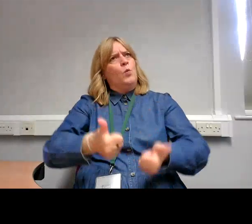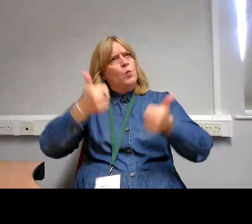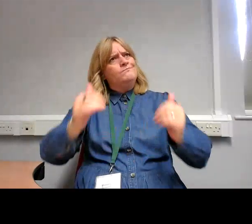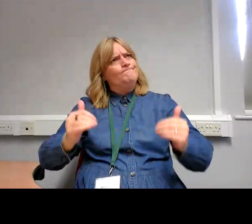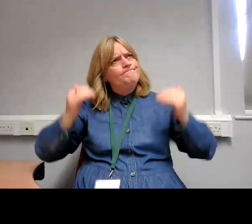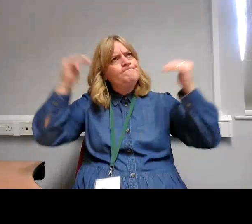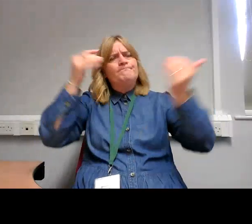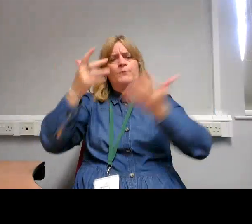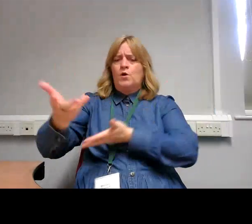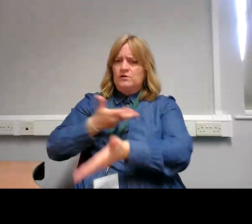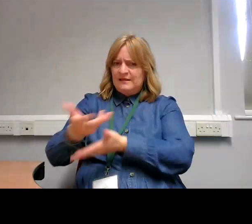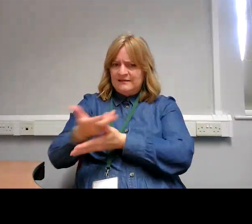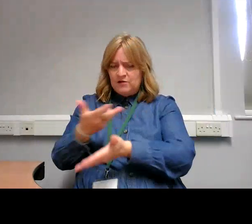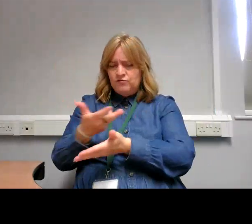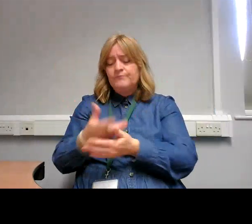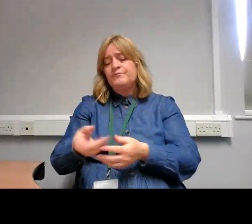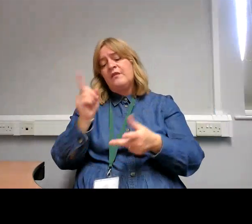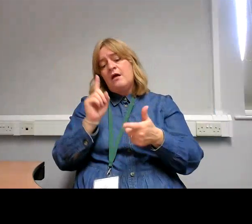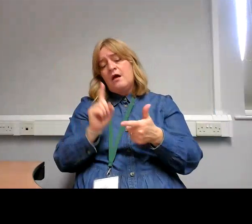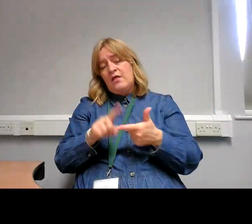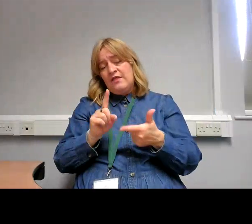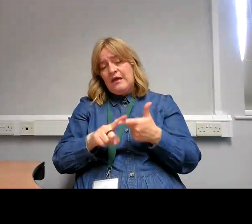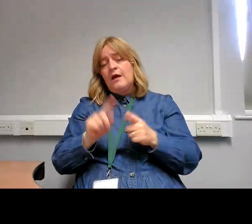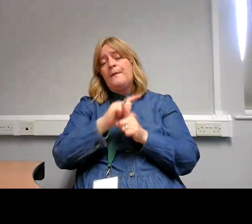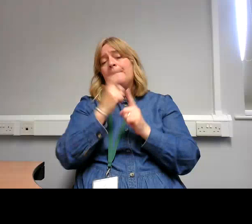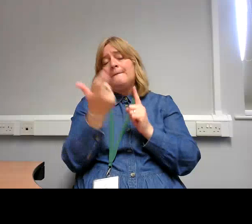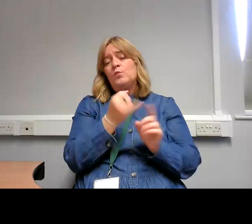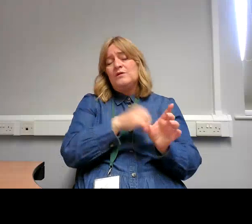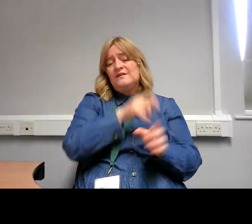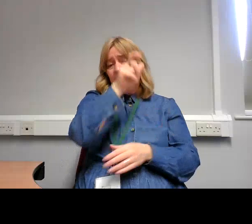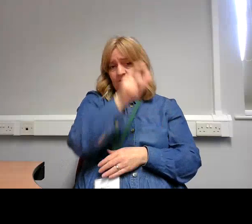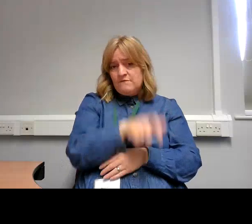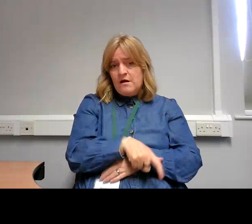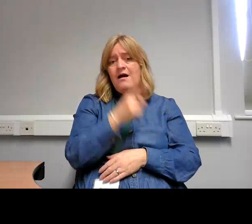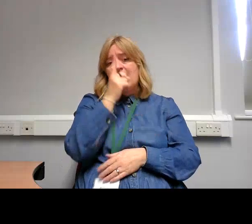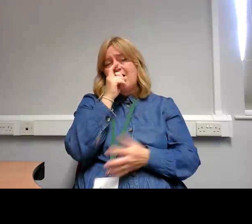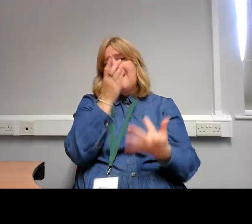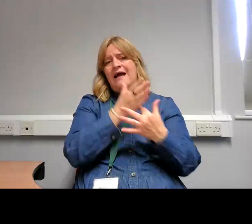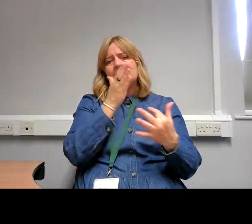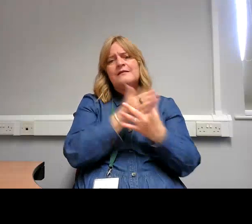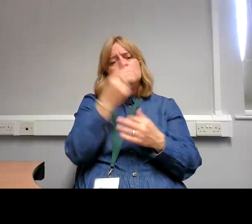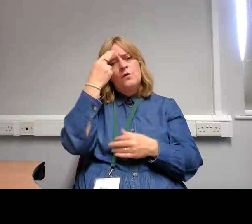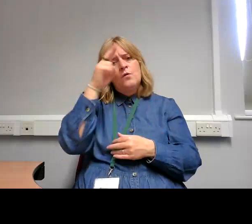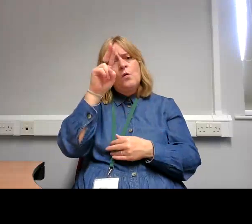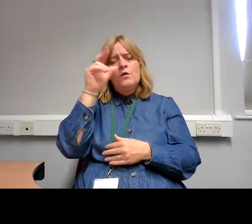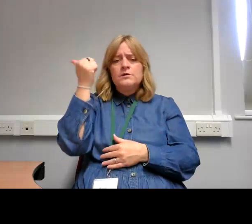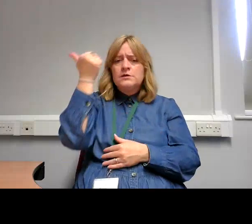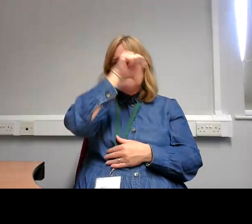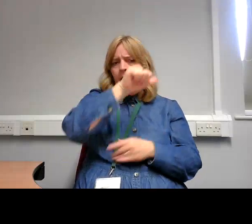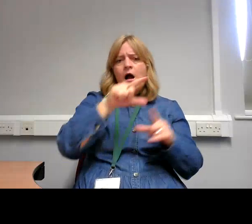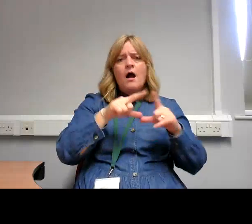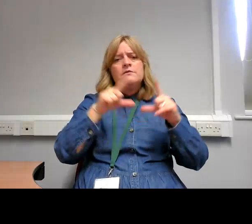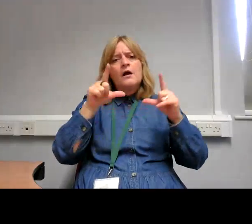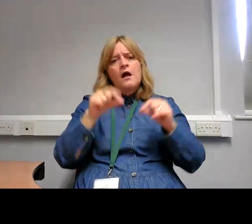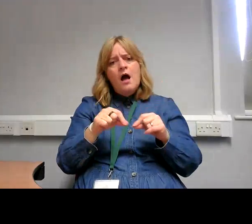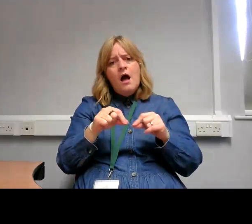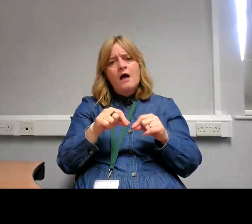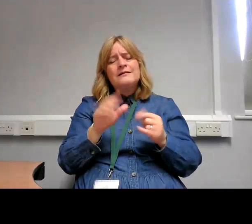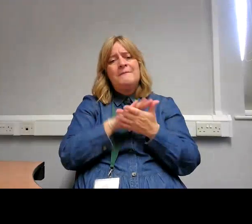Another thing that the pharmacists in community pharmacy have access to, they all have smart cards to access the